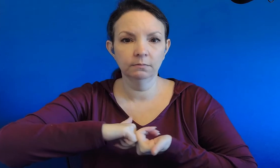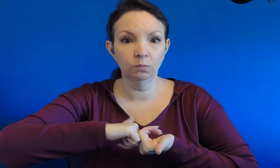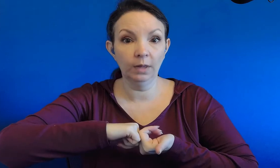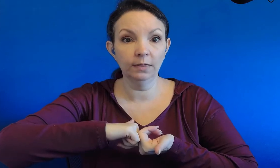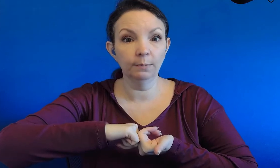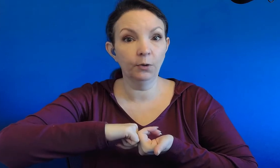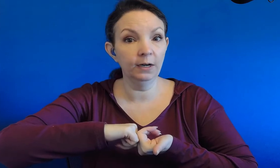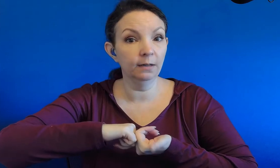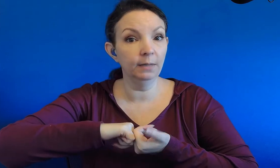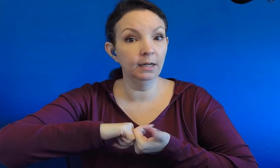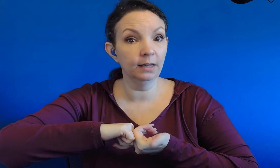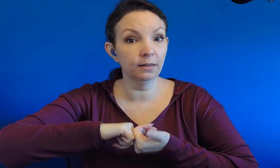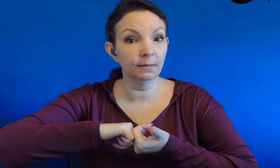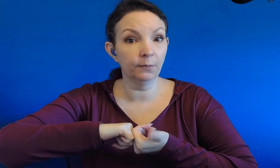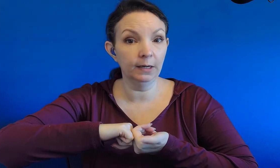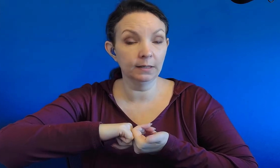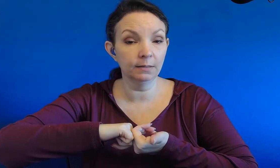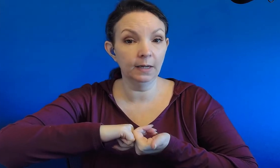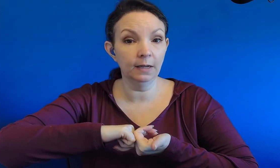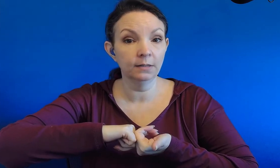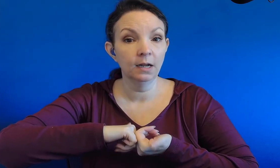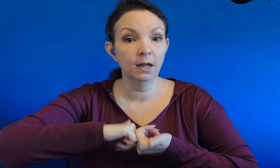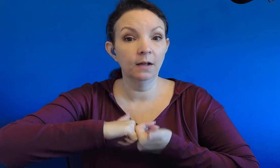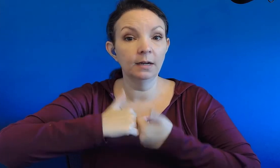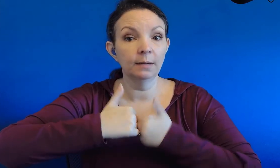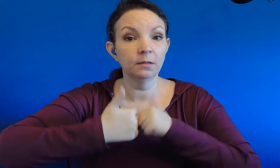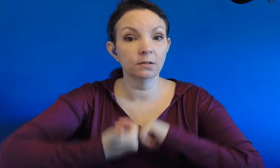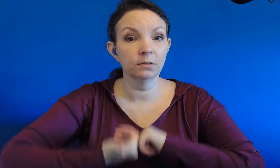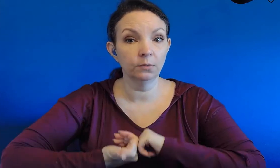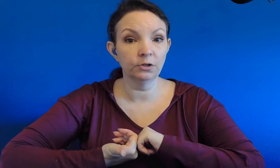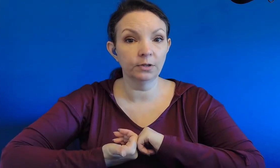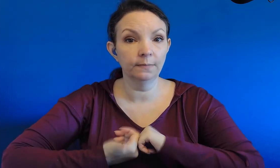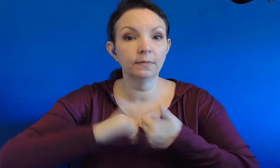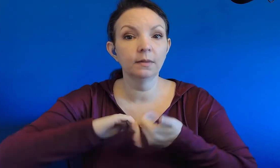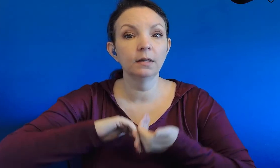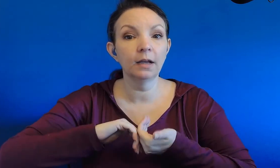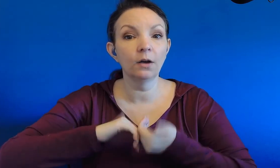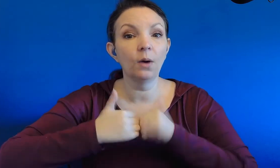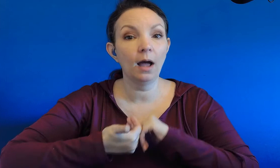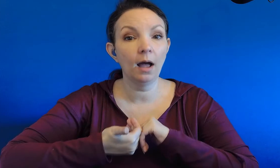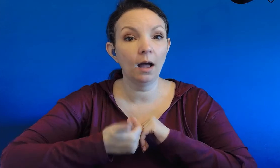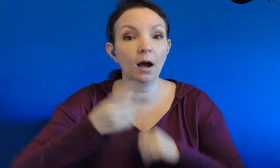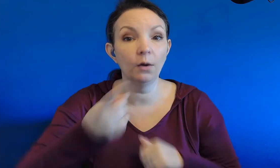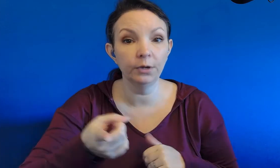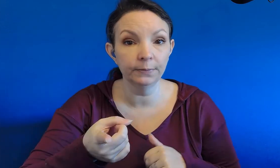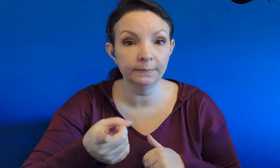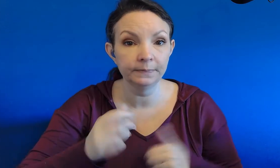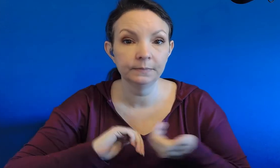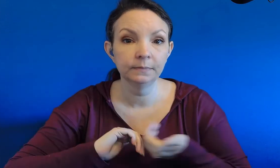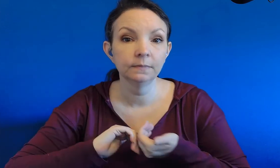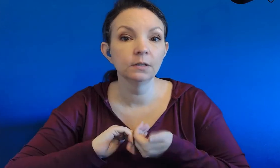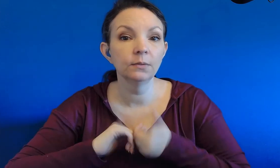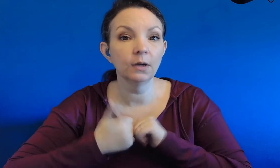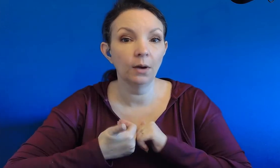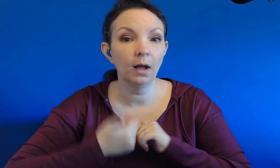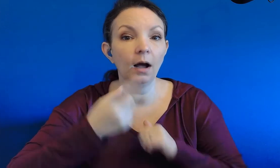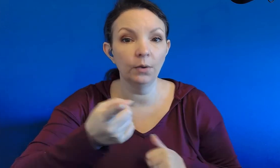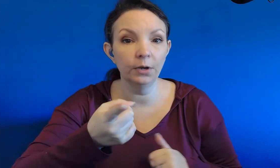thumb pointing at me, the other thumb pointing at somebody else. And then I'm going to switch it. And they go, how are you? And we go, how are you?